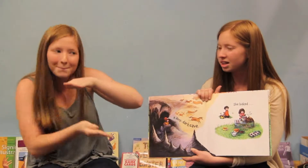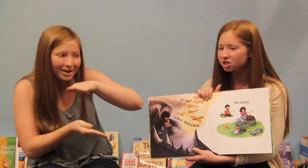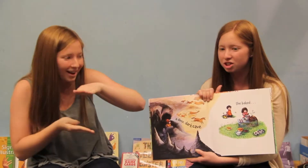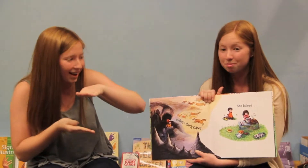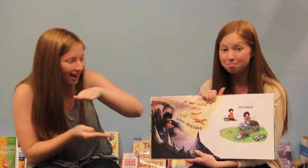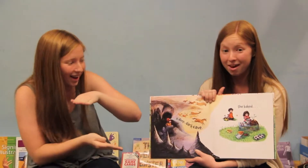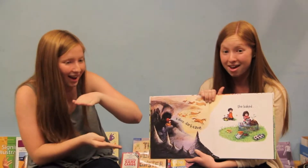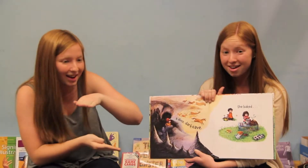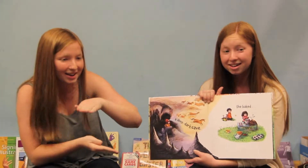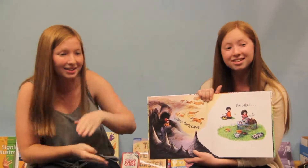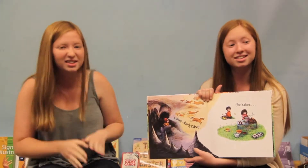She baked.